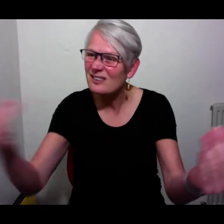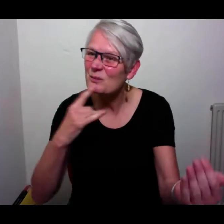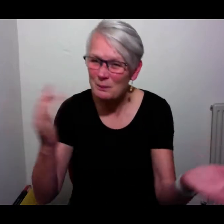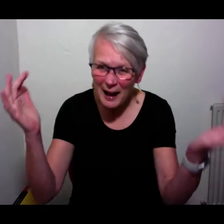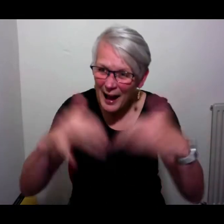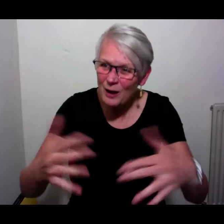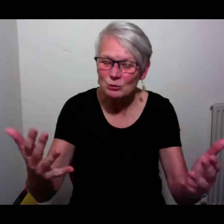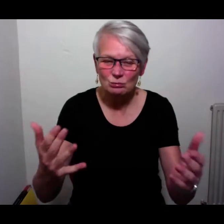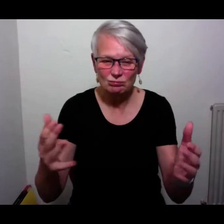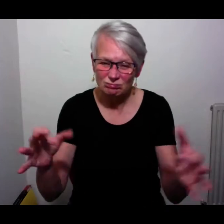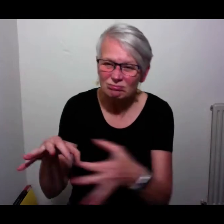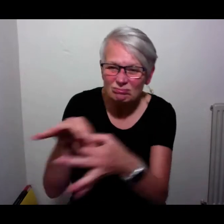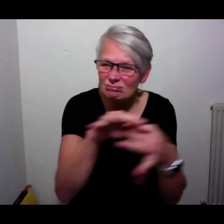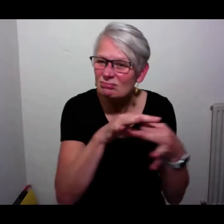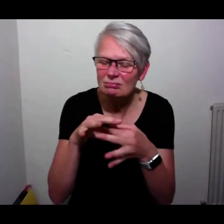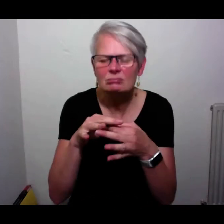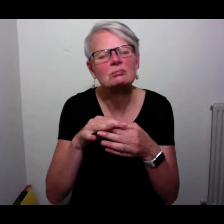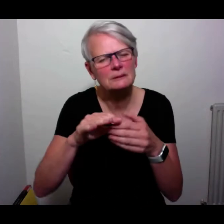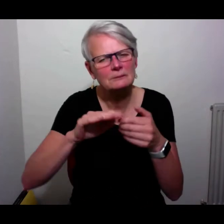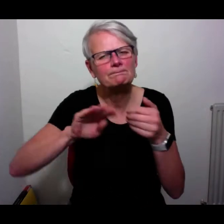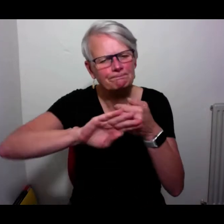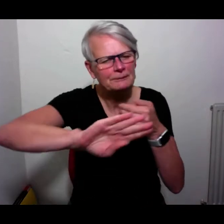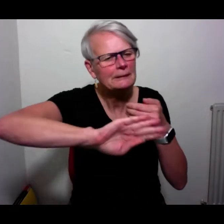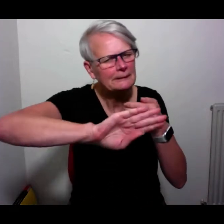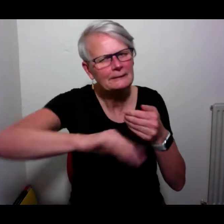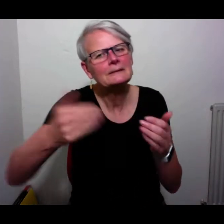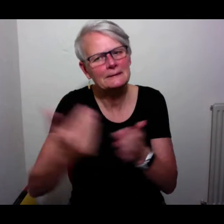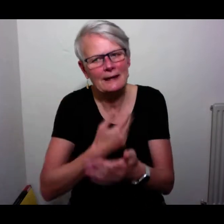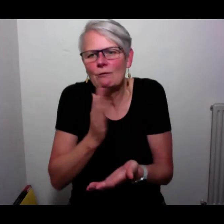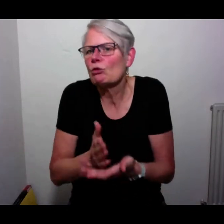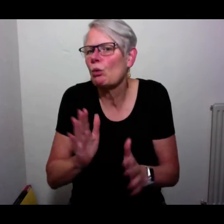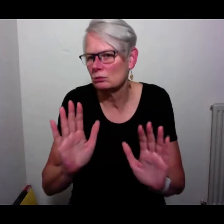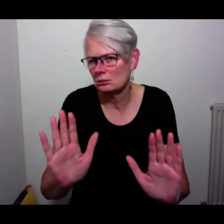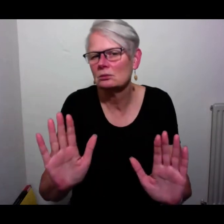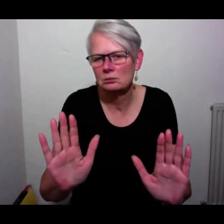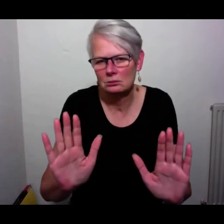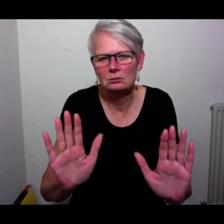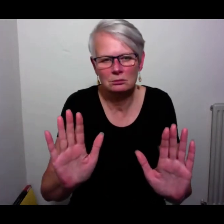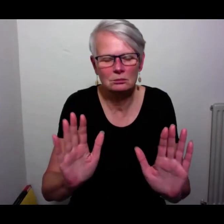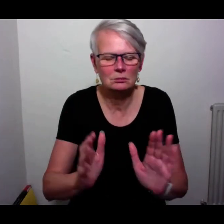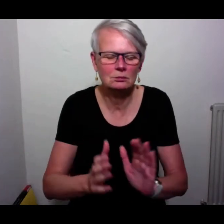houses, get them together, at a safe distance of course.